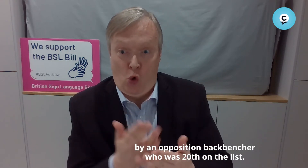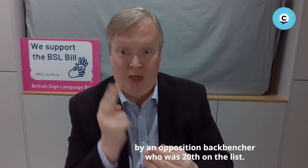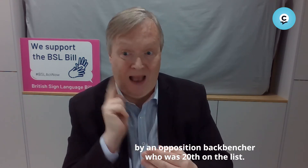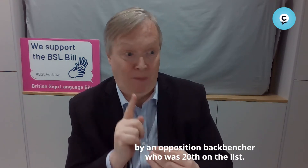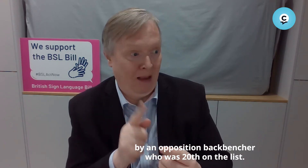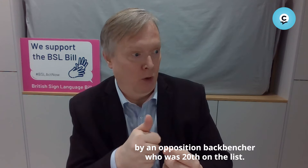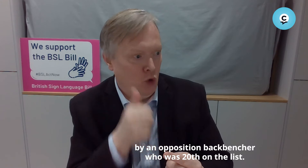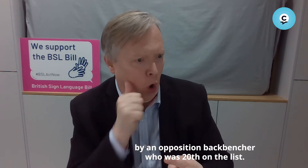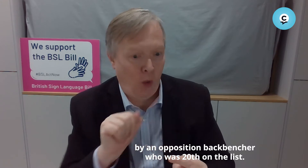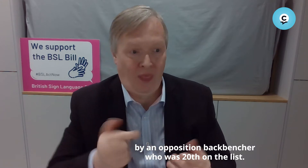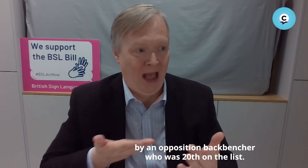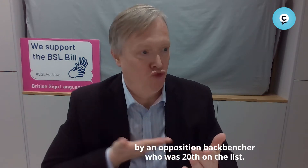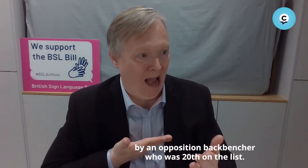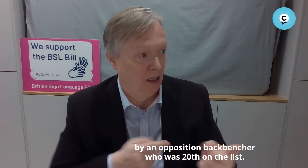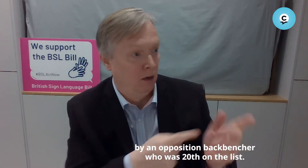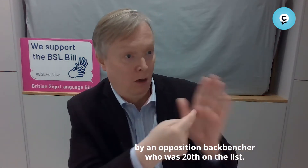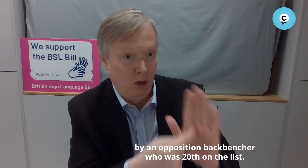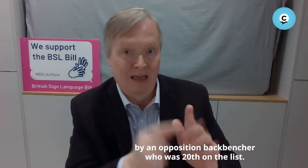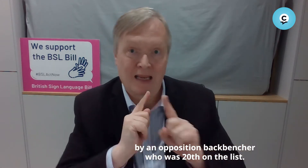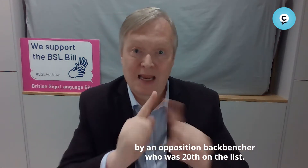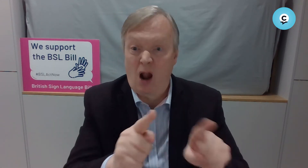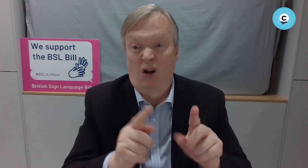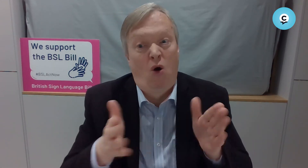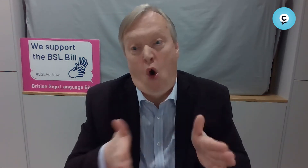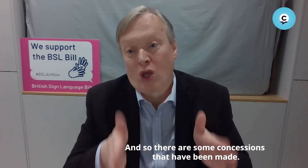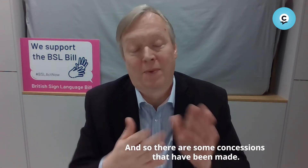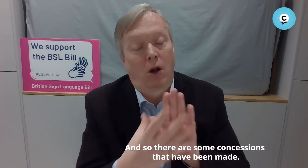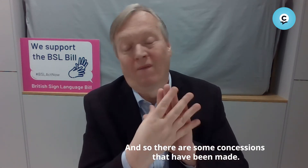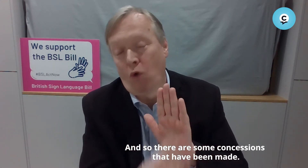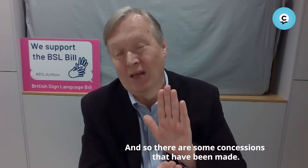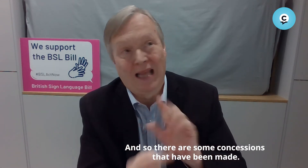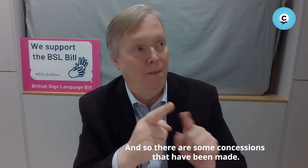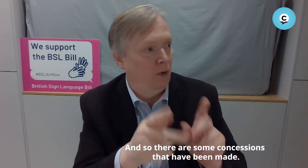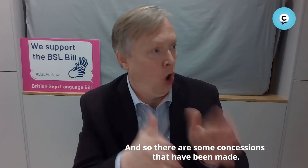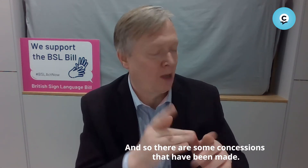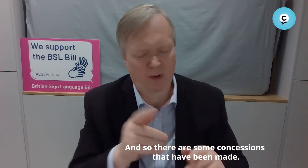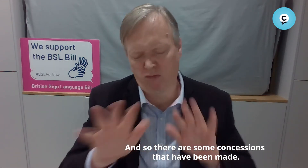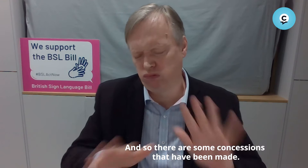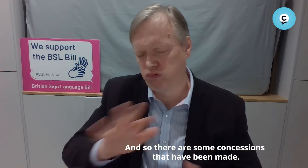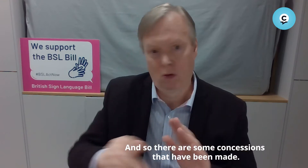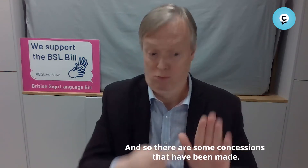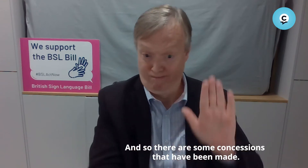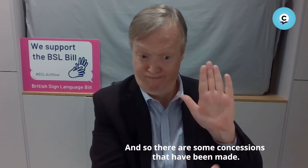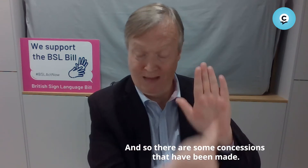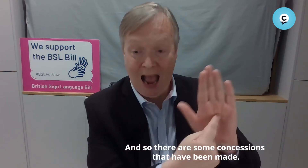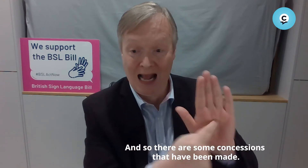opposition backbencher who was 20th on the list. So there are some concessions that have been